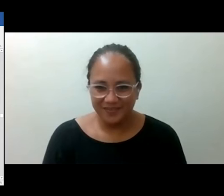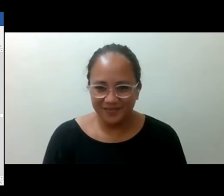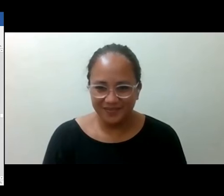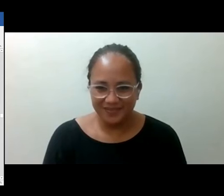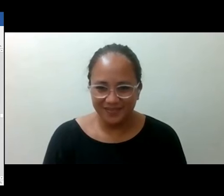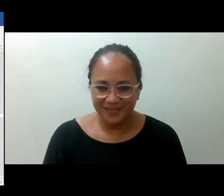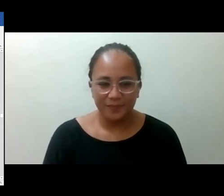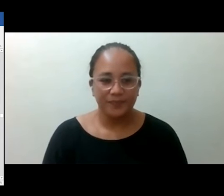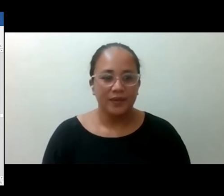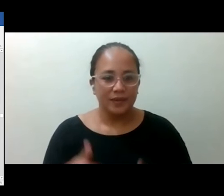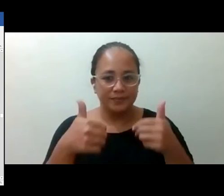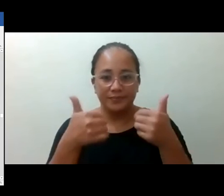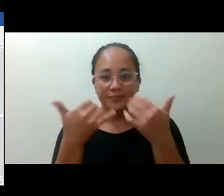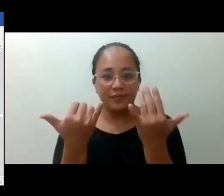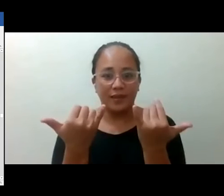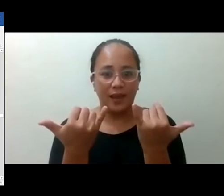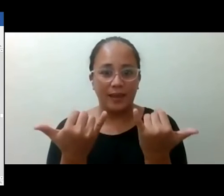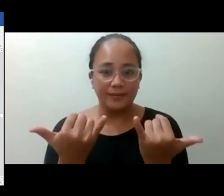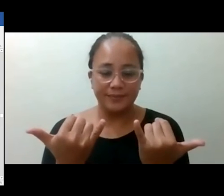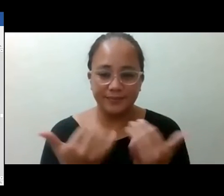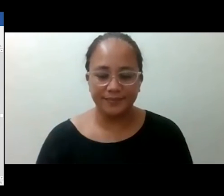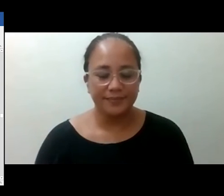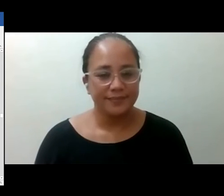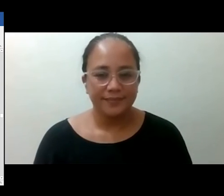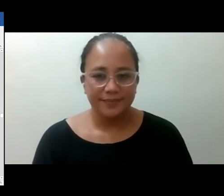All right, now,